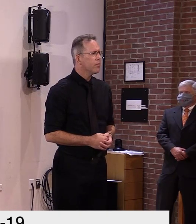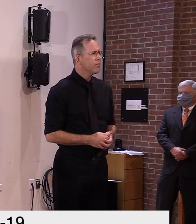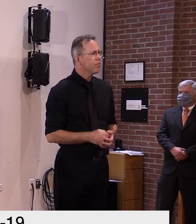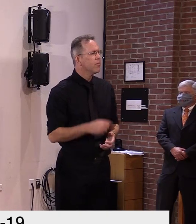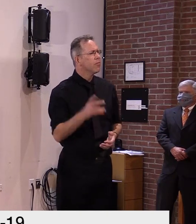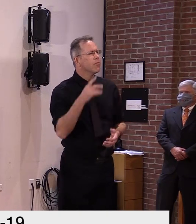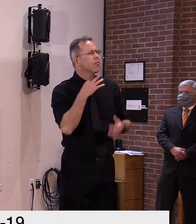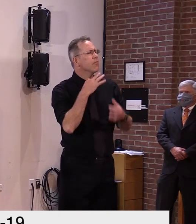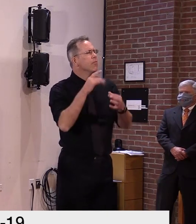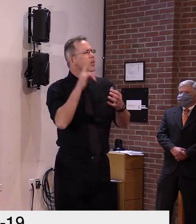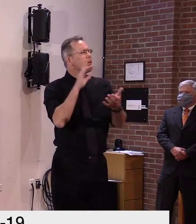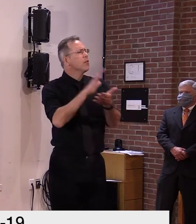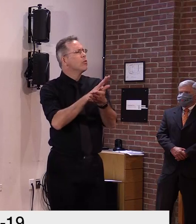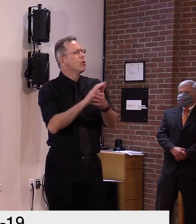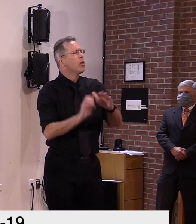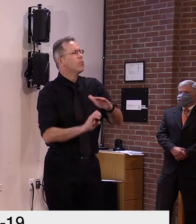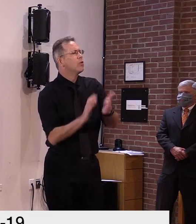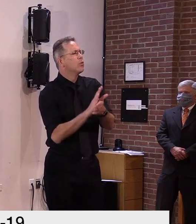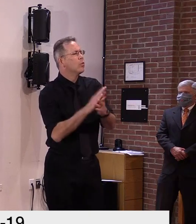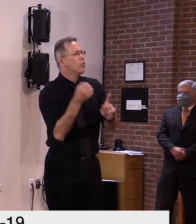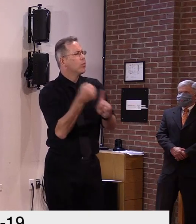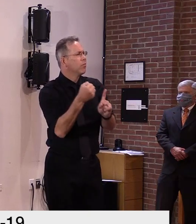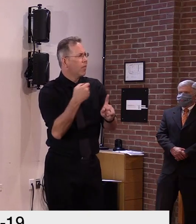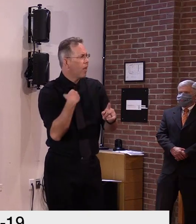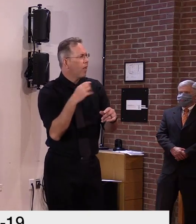Yes. Dr. Levine?